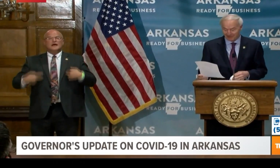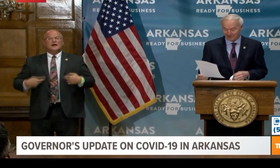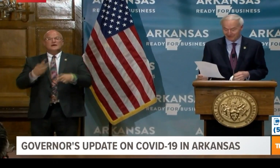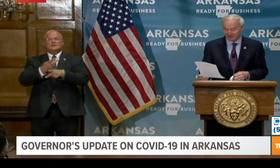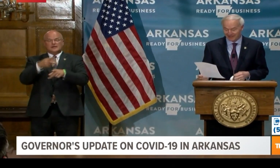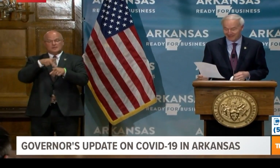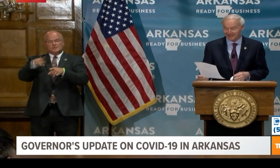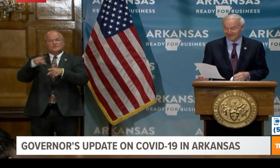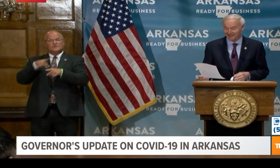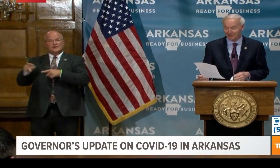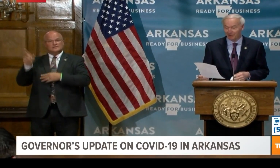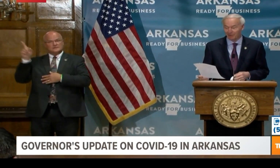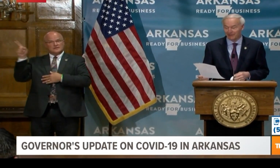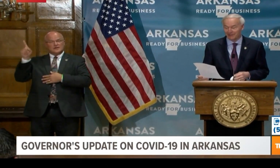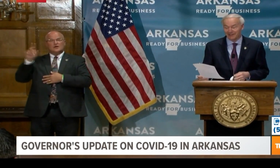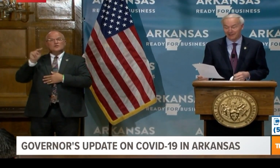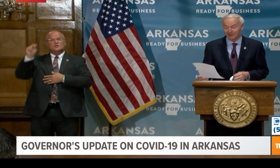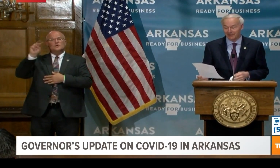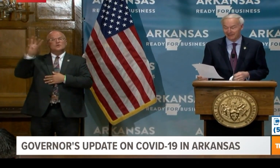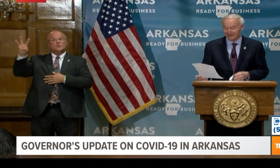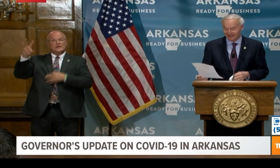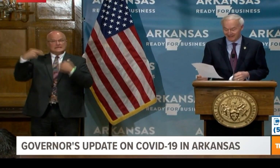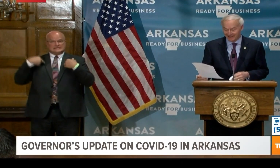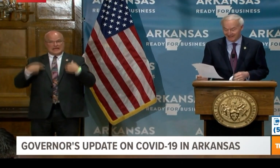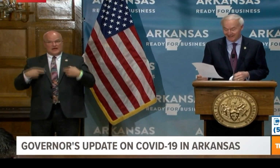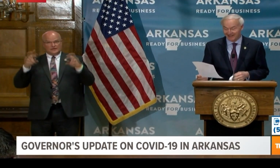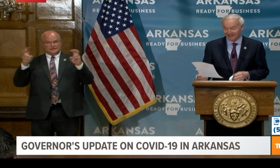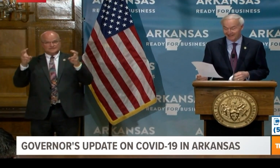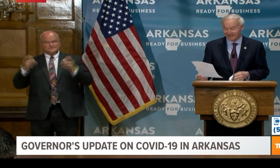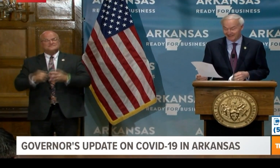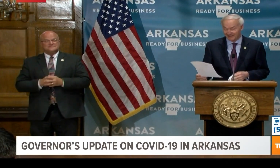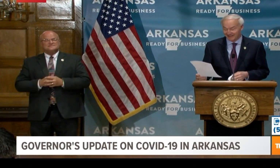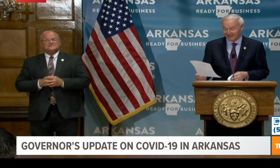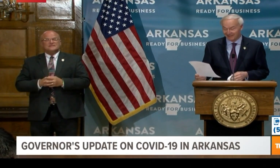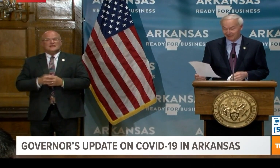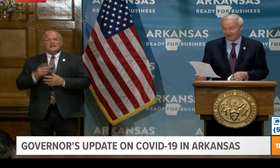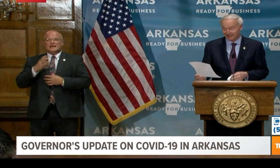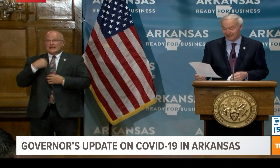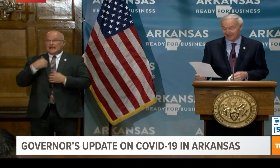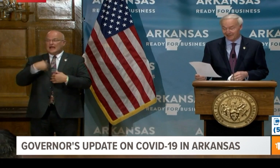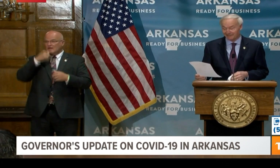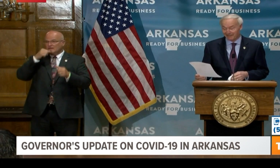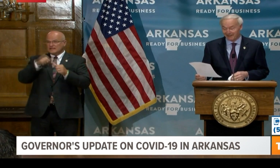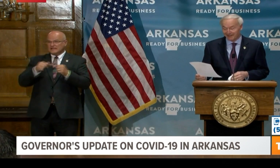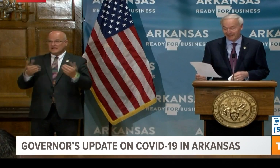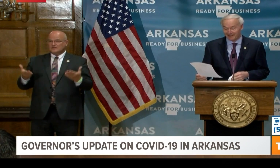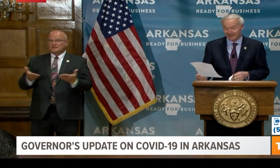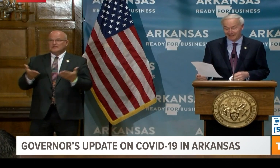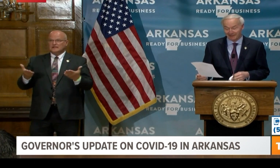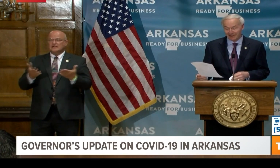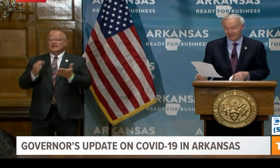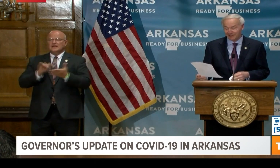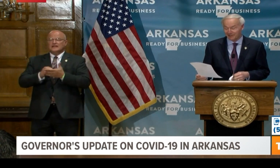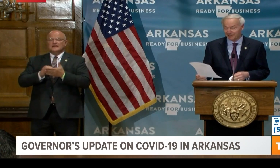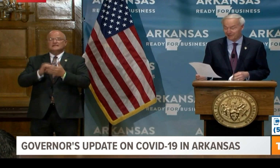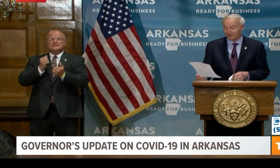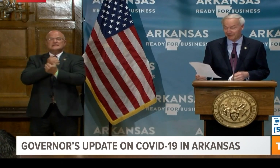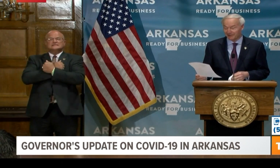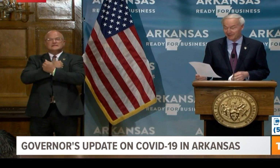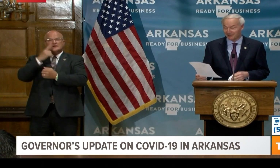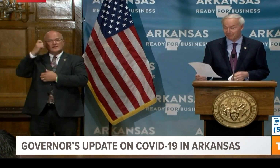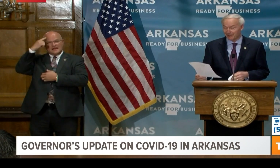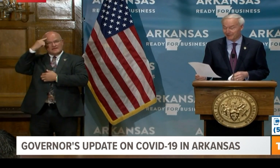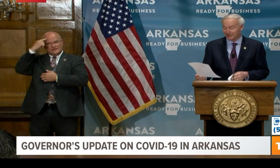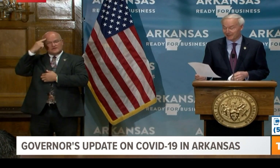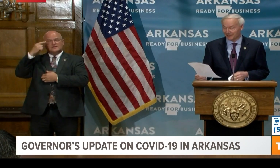healthcare professionals at Northwest Health, and I have a letter here to Governor Hutchinson.